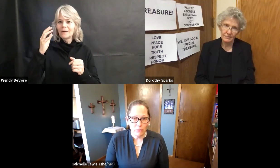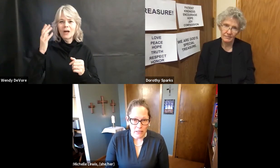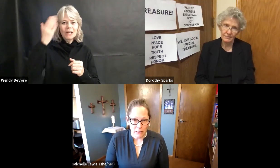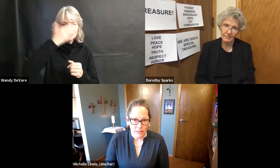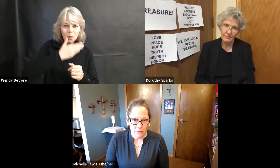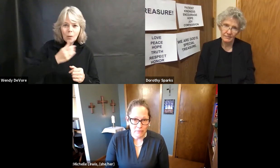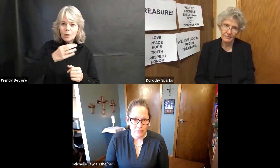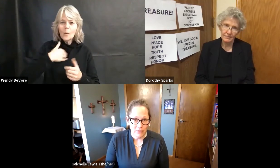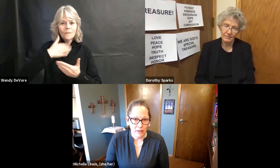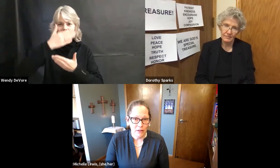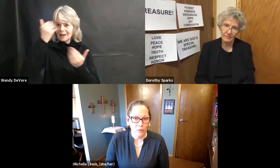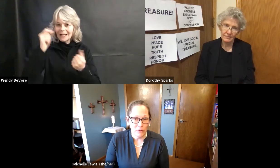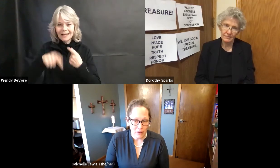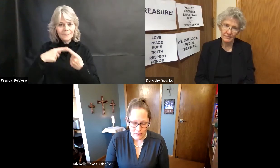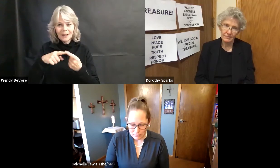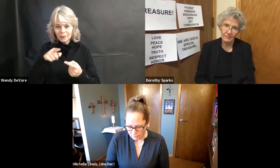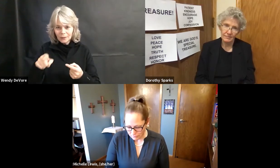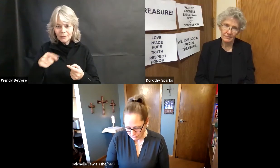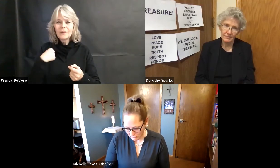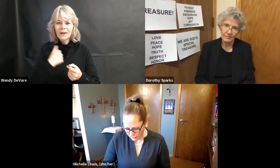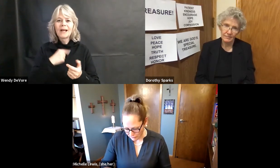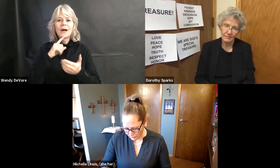have peace with God.